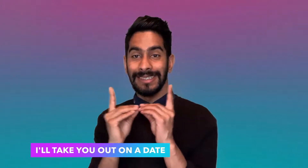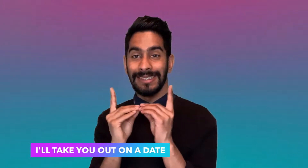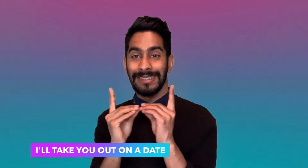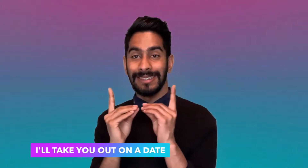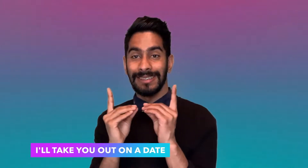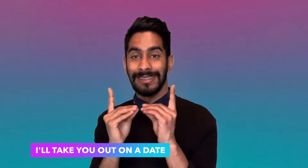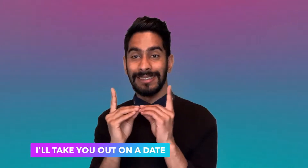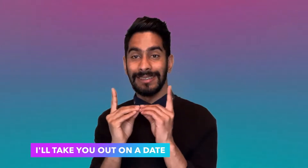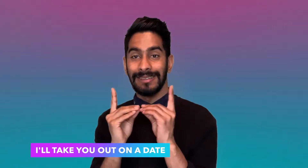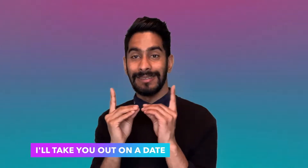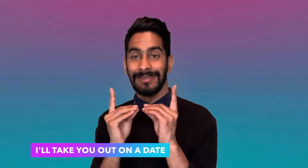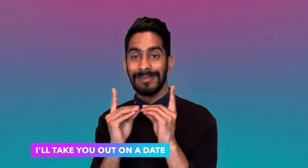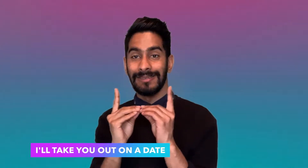on a date?